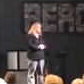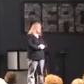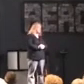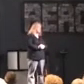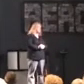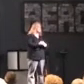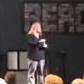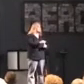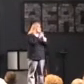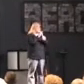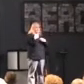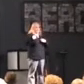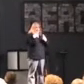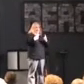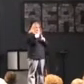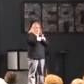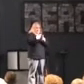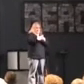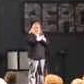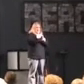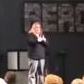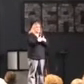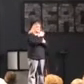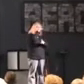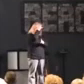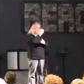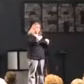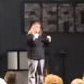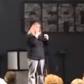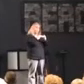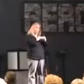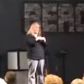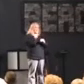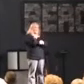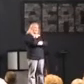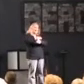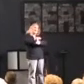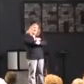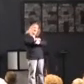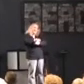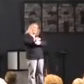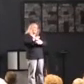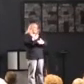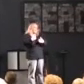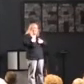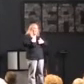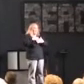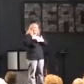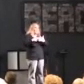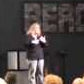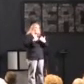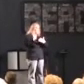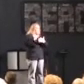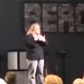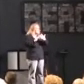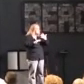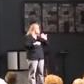And especially in the last few months, as my dad needed a lot of personal care, my husband stepped in a lot.